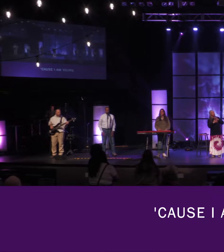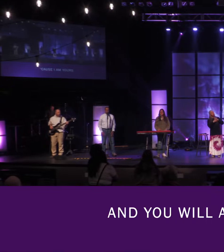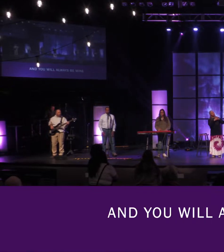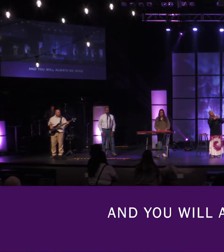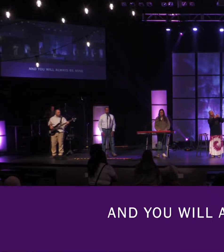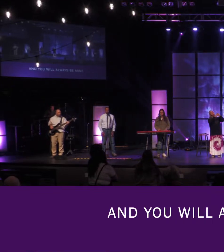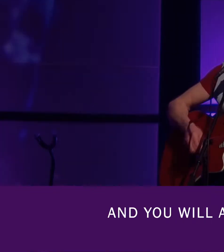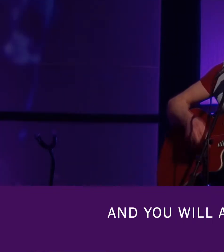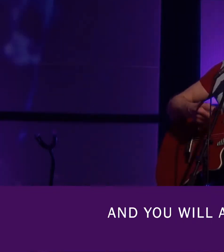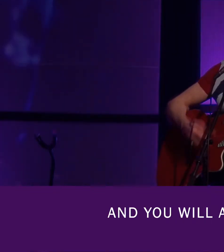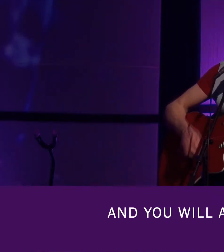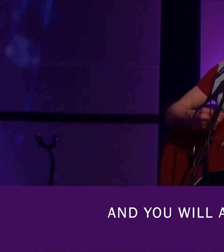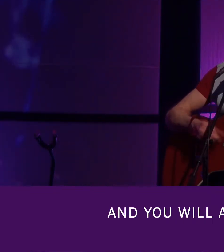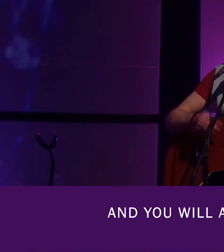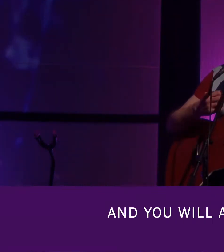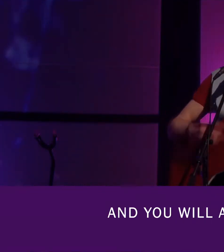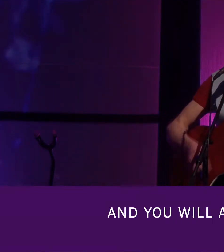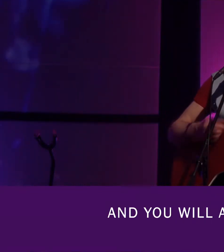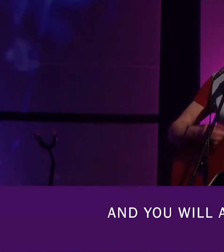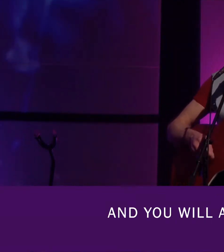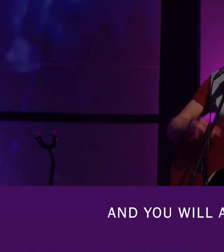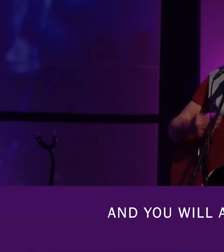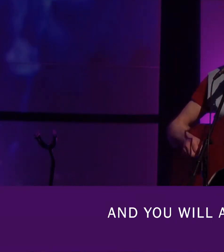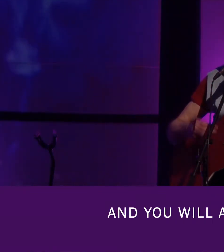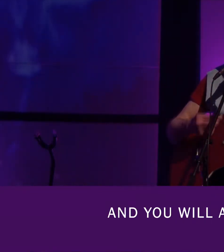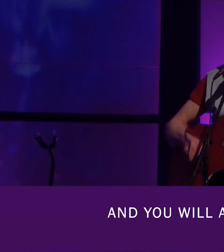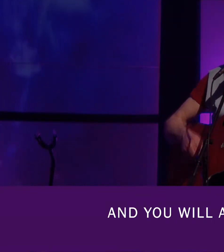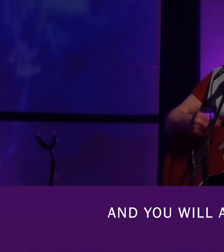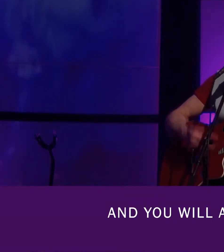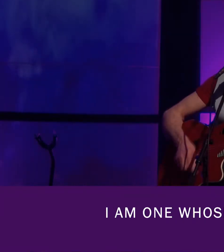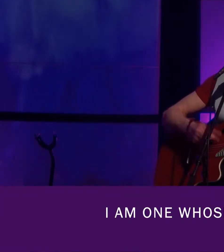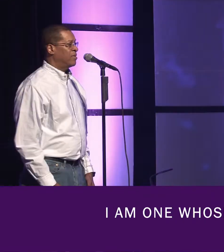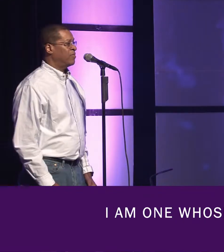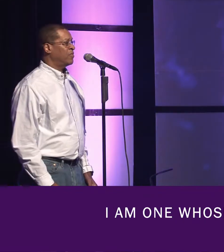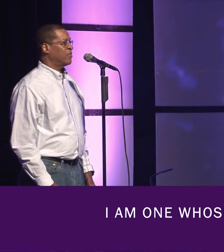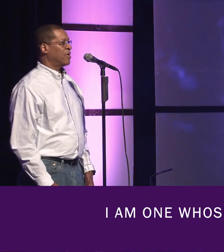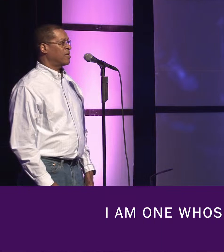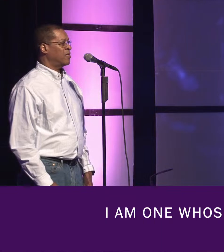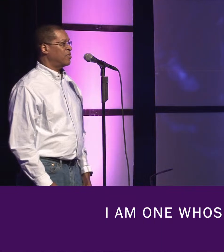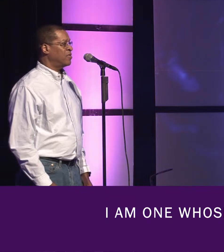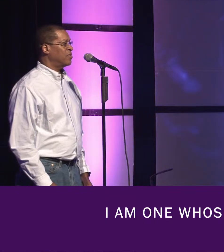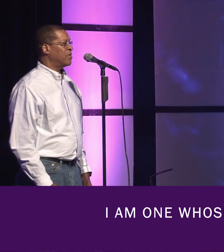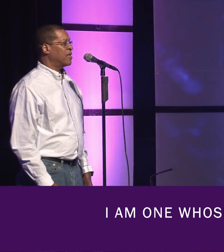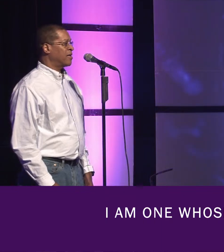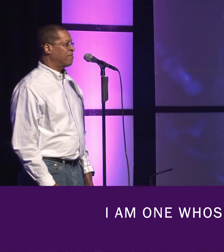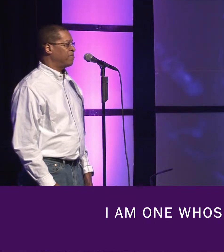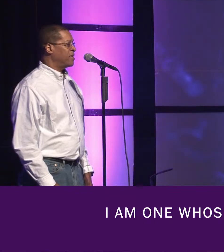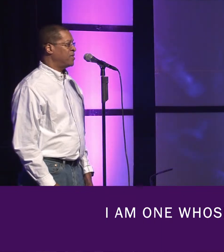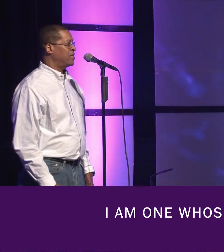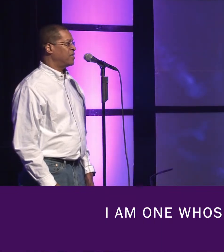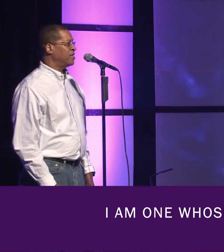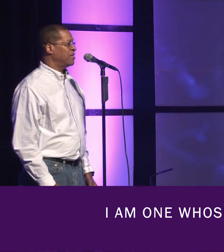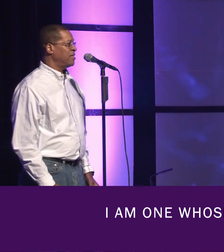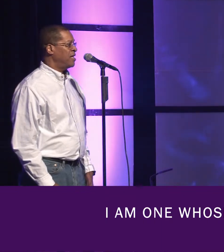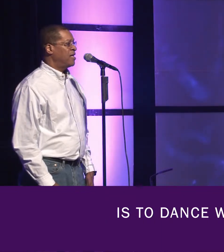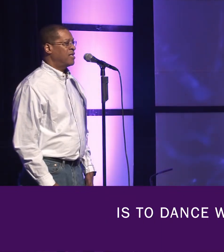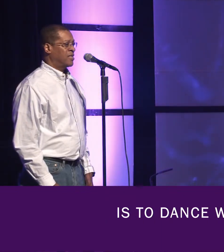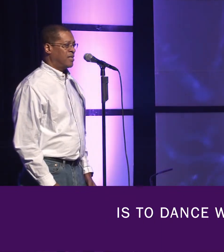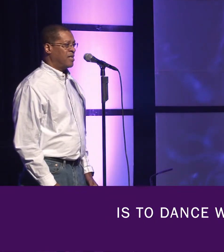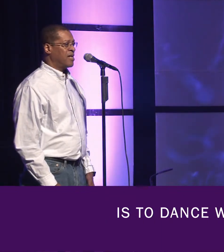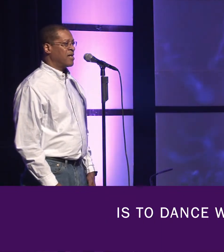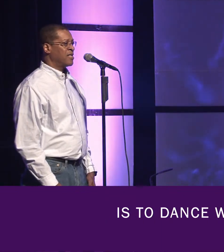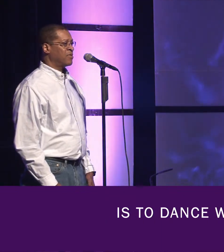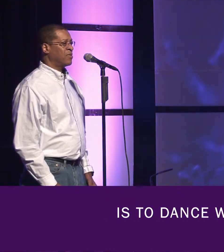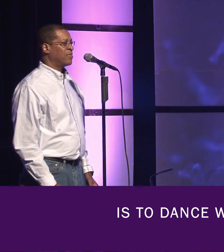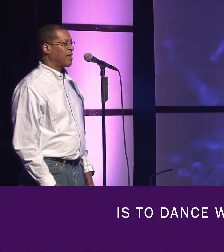yours, and you will always be mine. I am one whose one ambition is